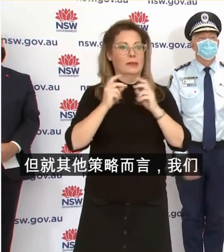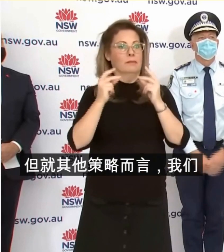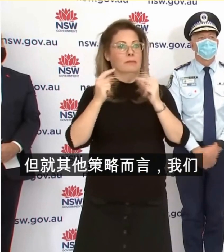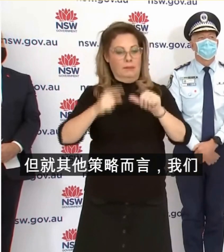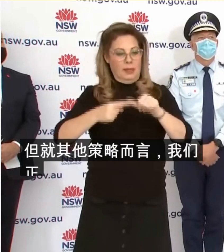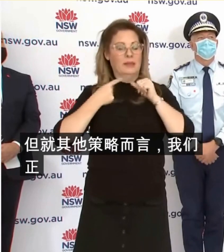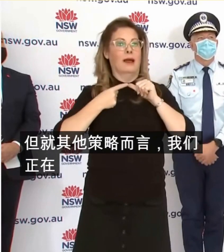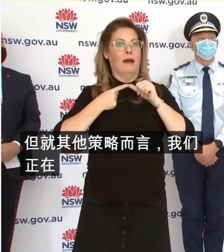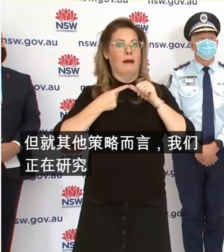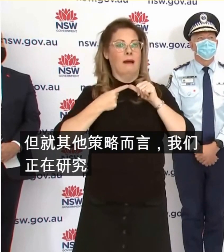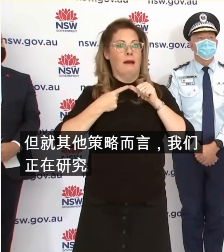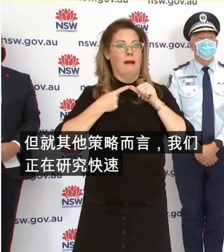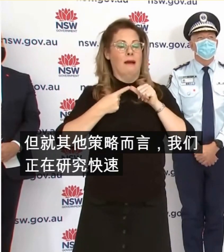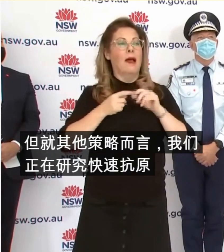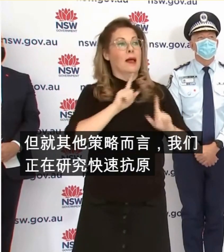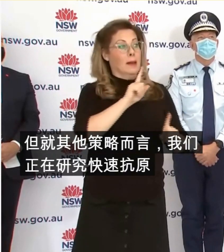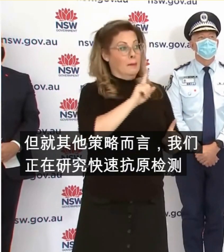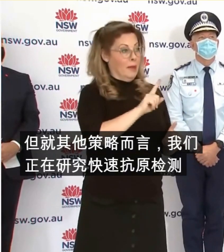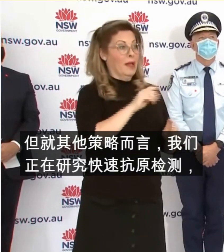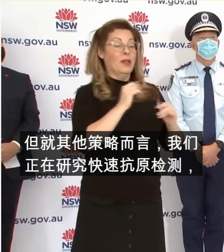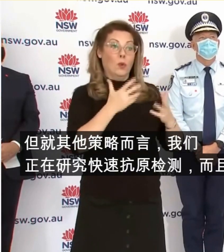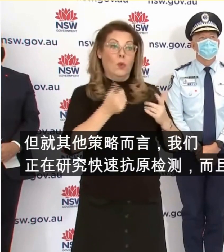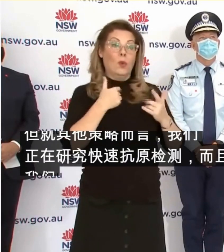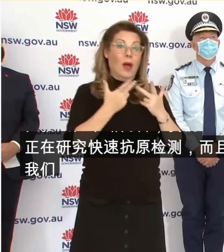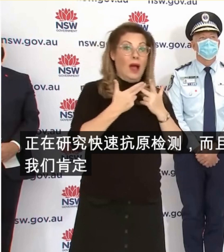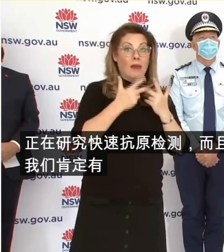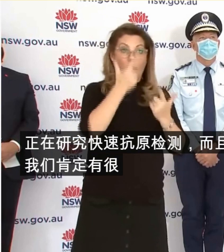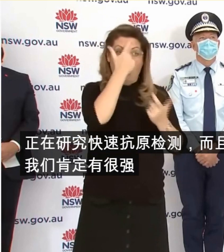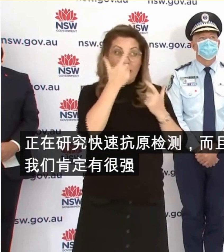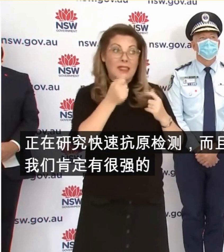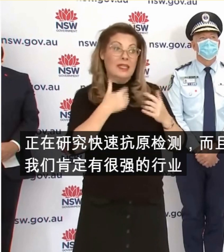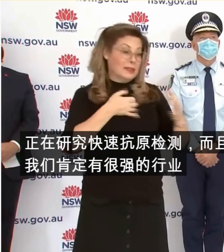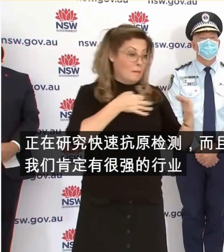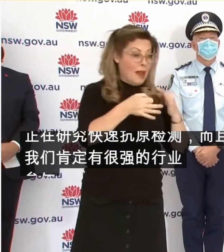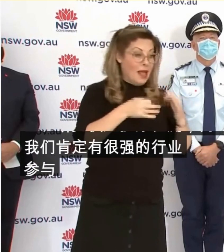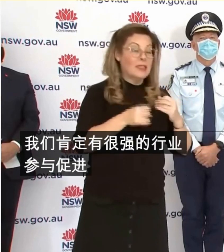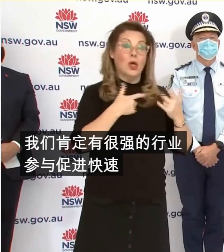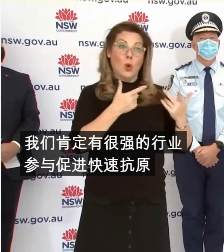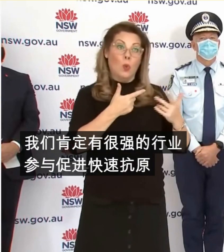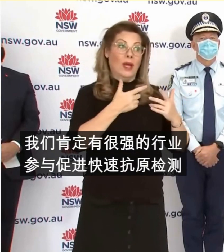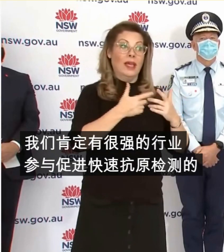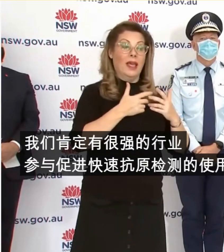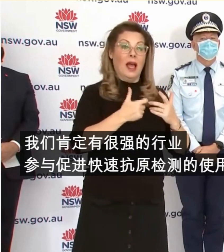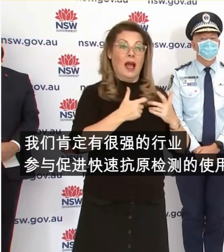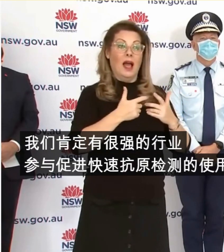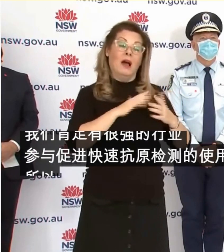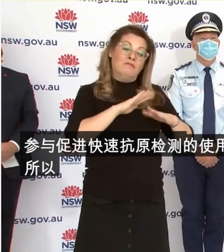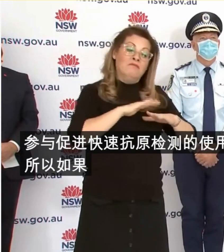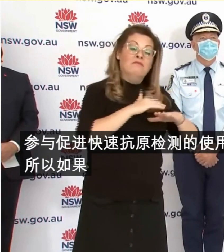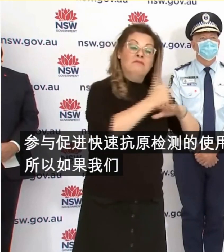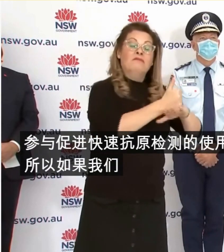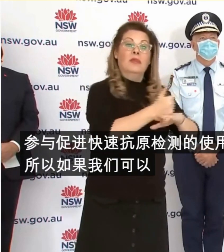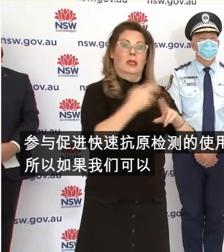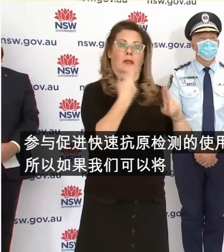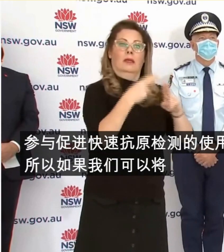other strategies, we are looking at rapid antigen testing, and we've certainly had strong industry engagement promoting the use of